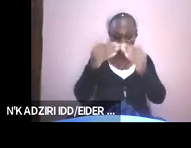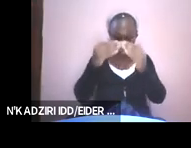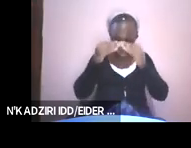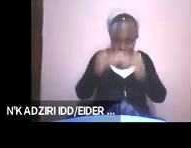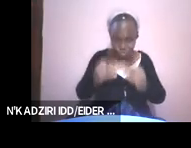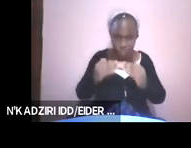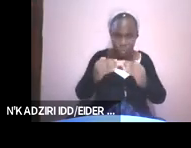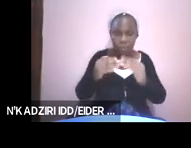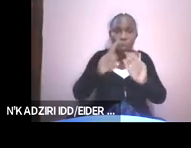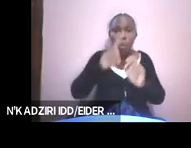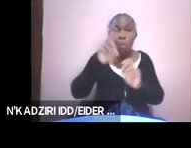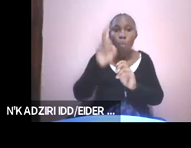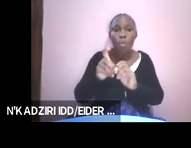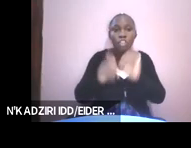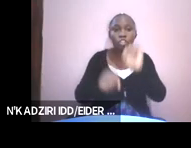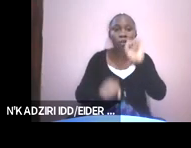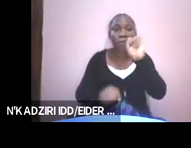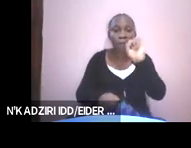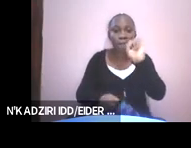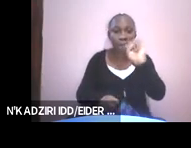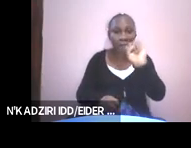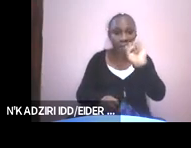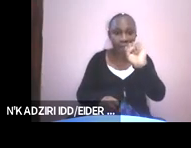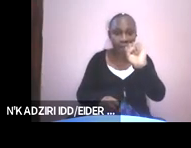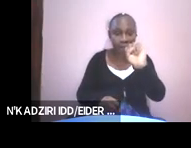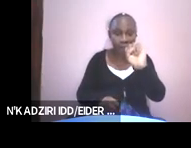5, because I think